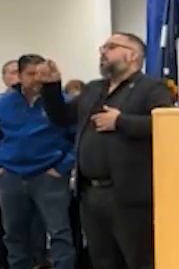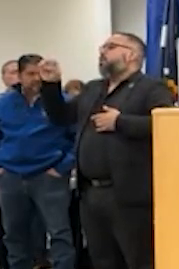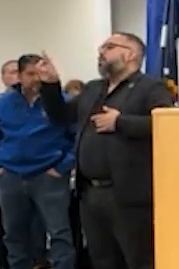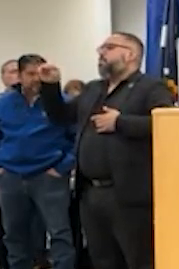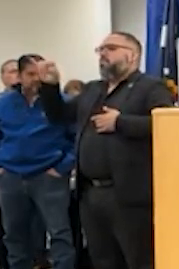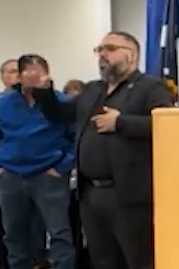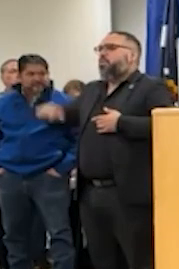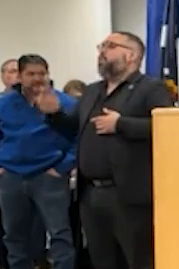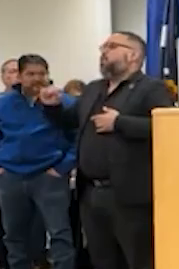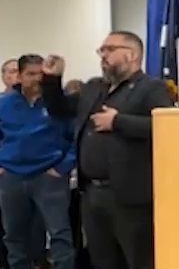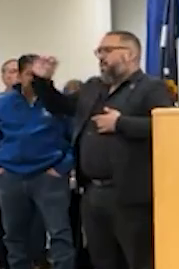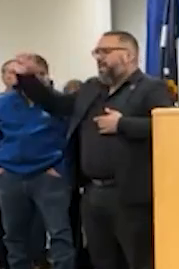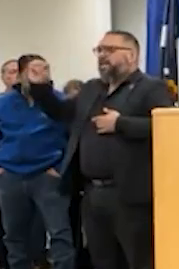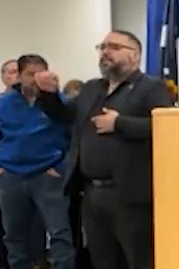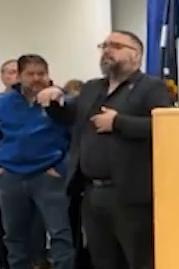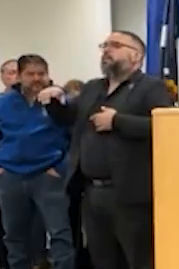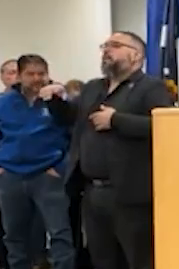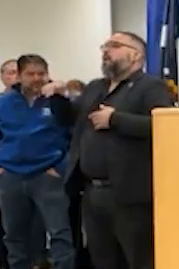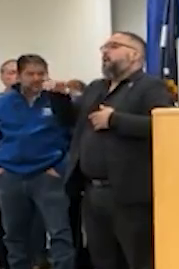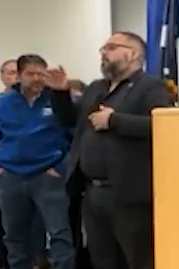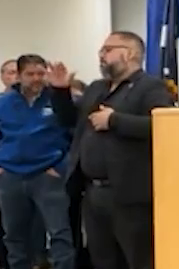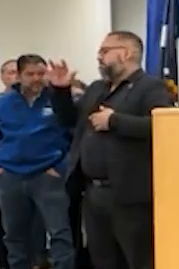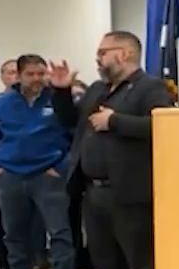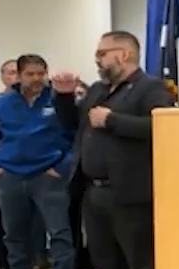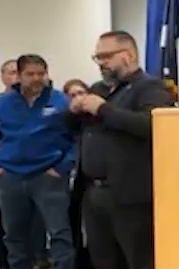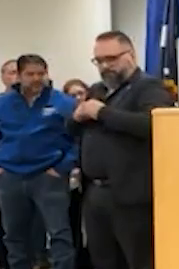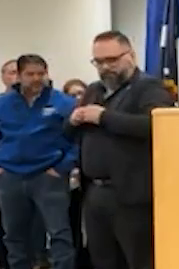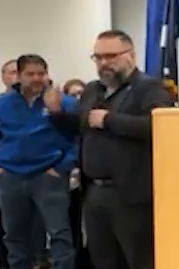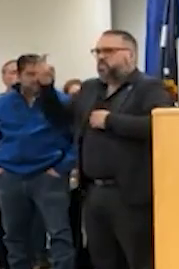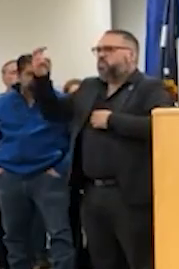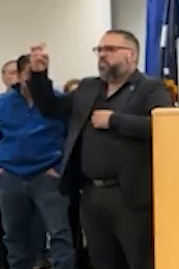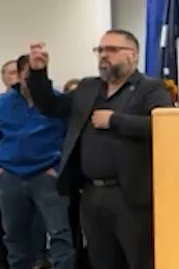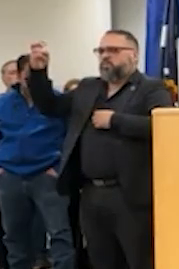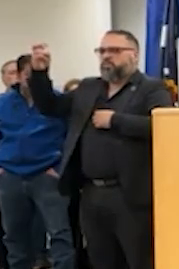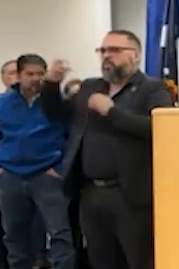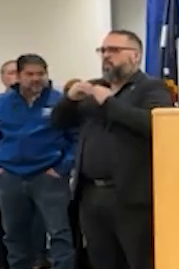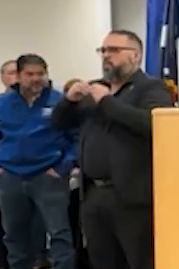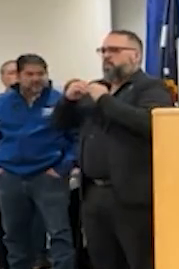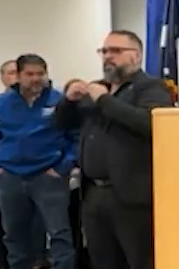Northeast, as well as the, there's the 2 at the,